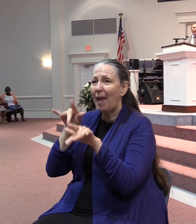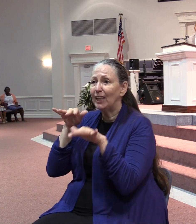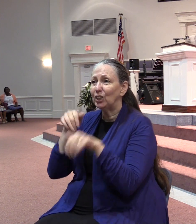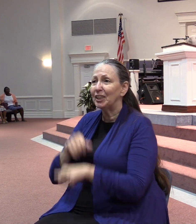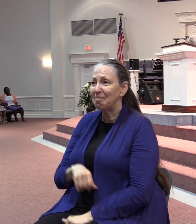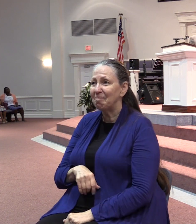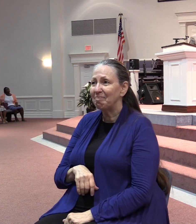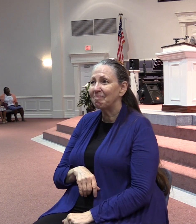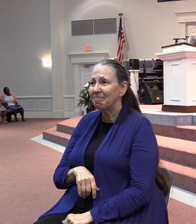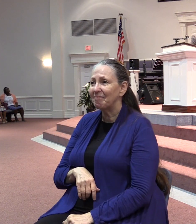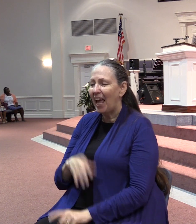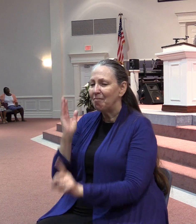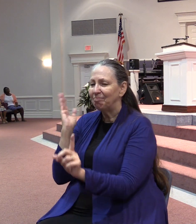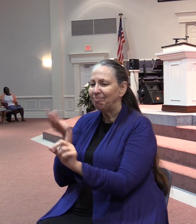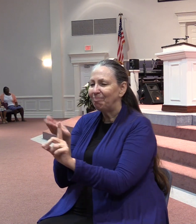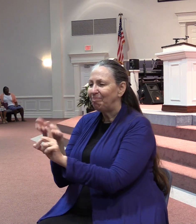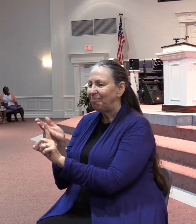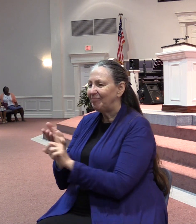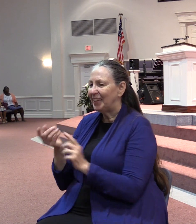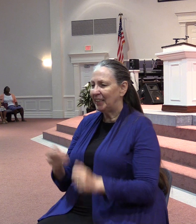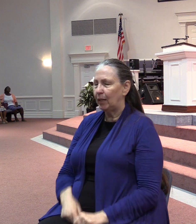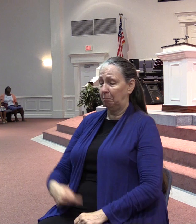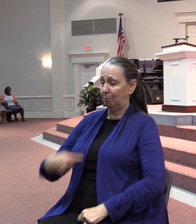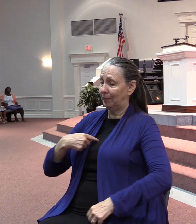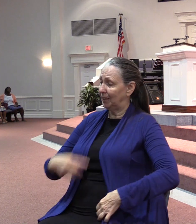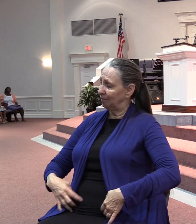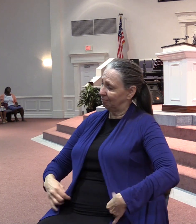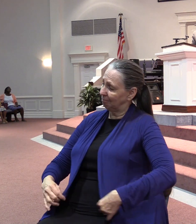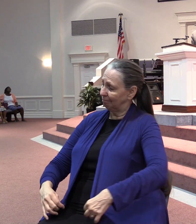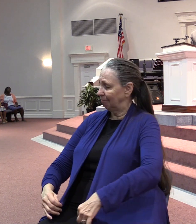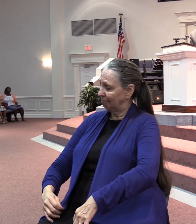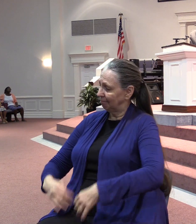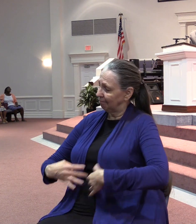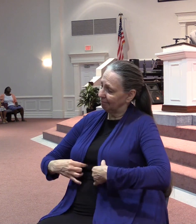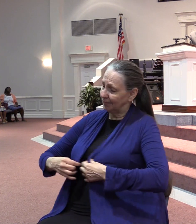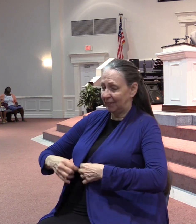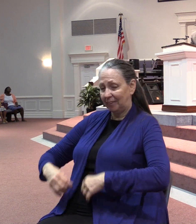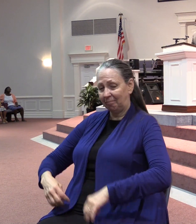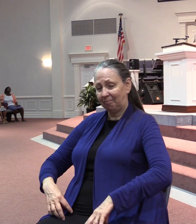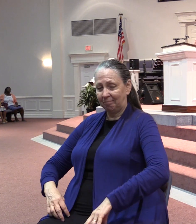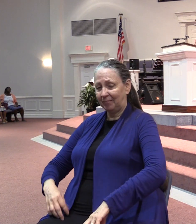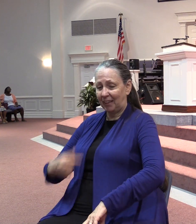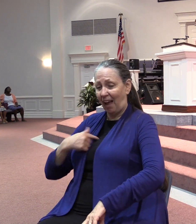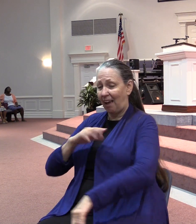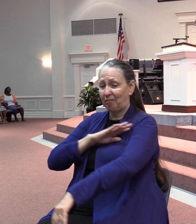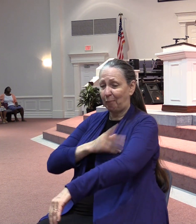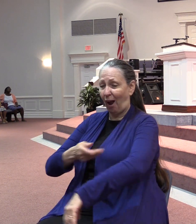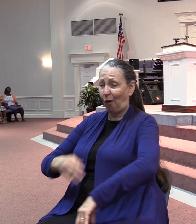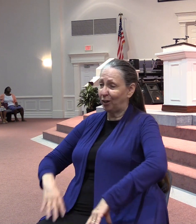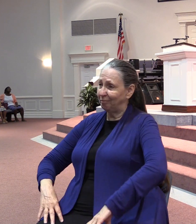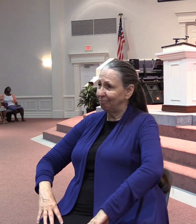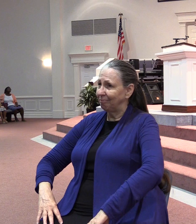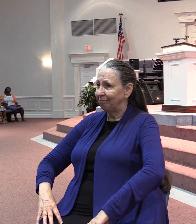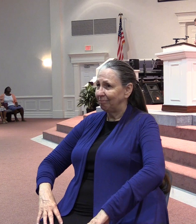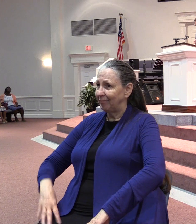He has convinced them that he is some mighty man of